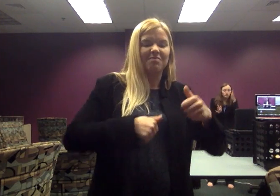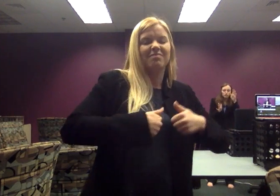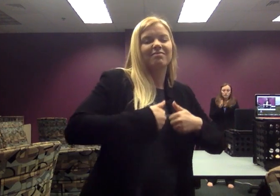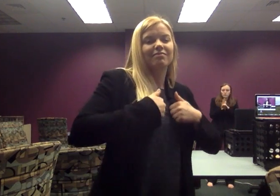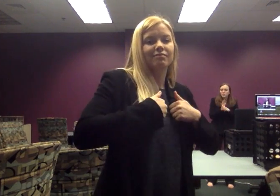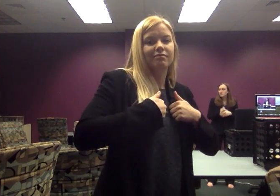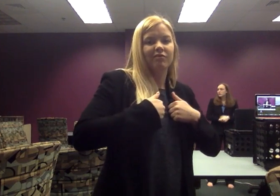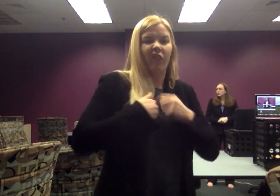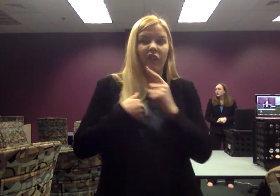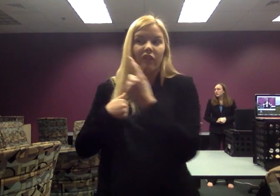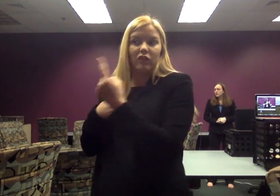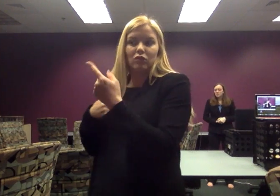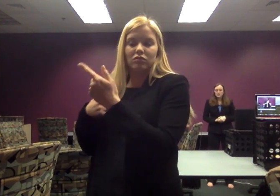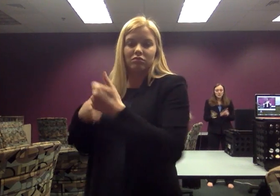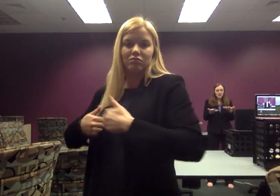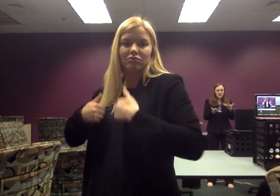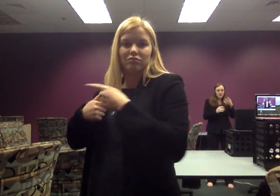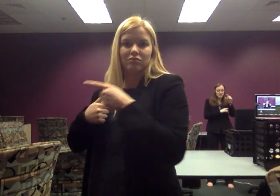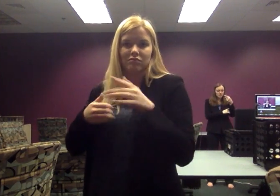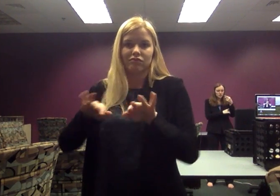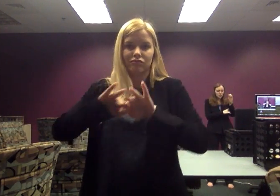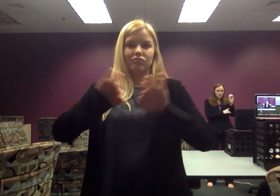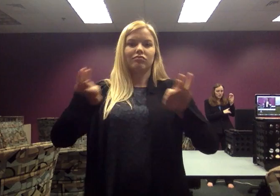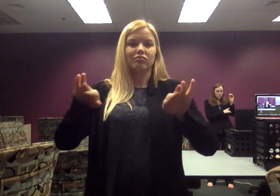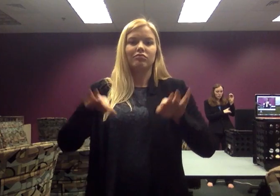This is Georgia. There's Georgia.